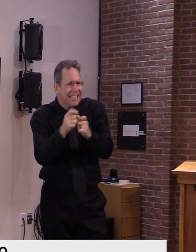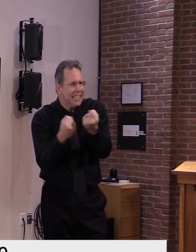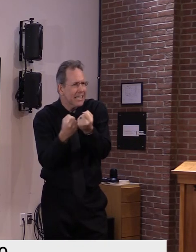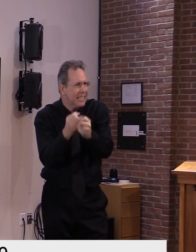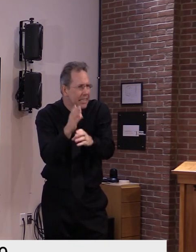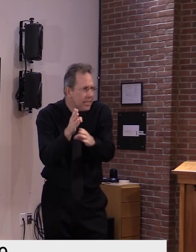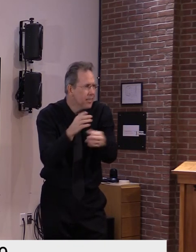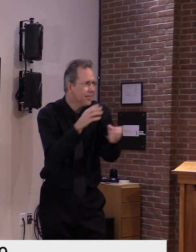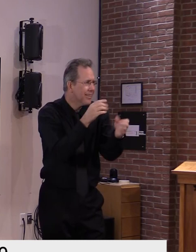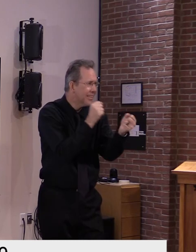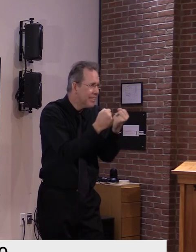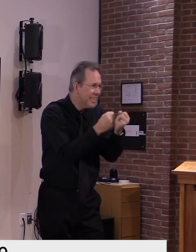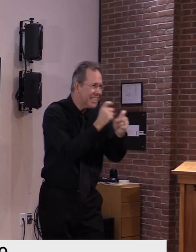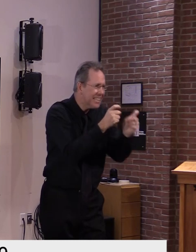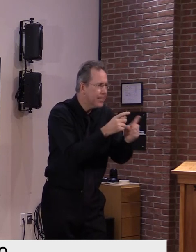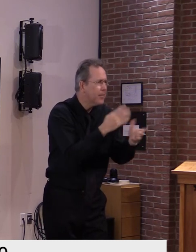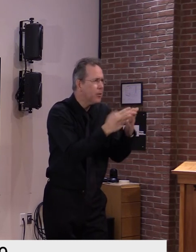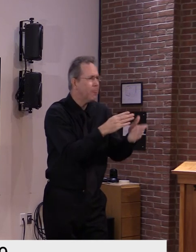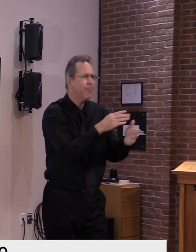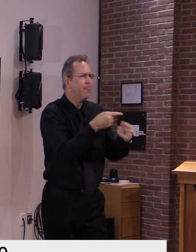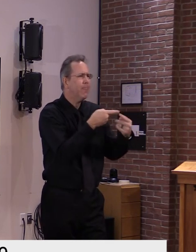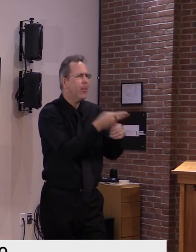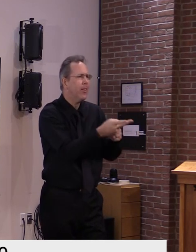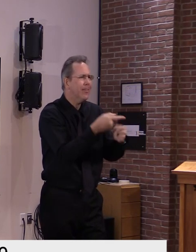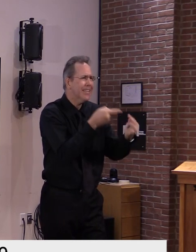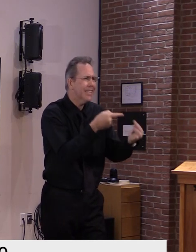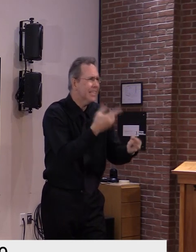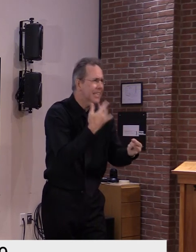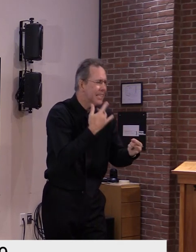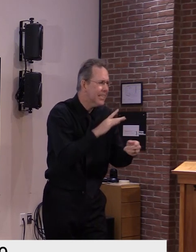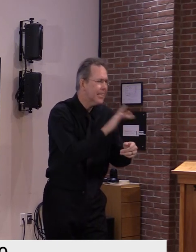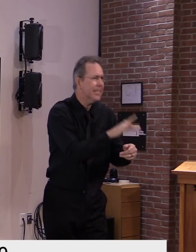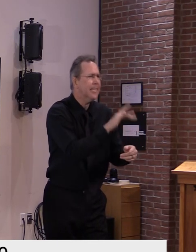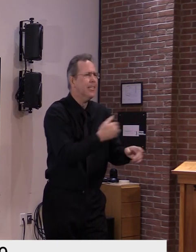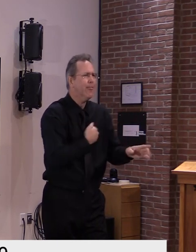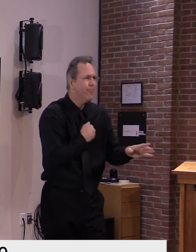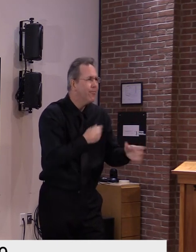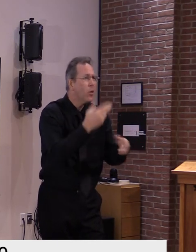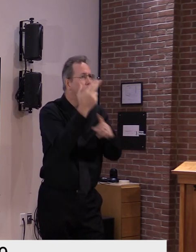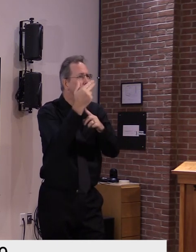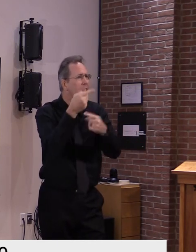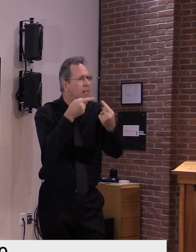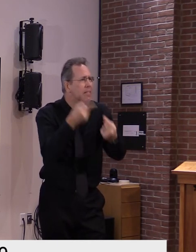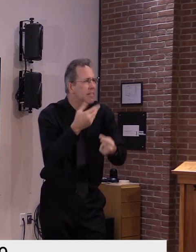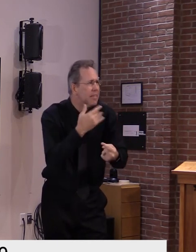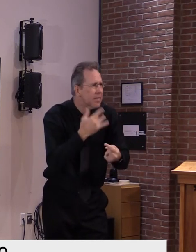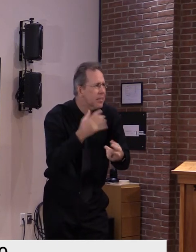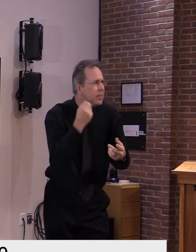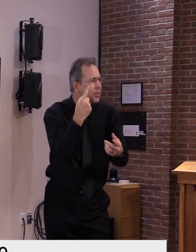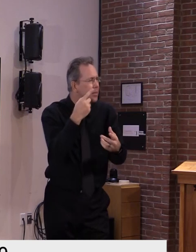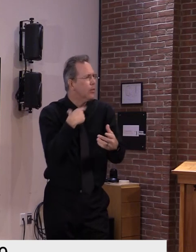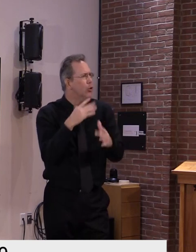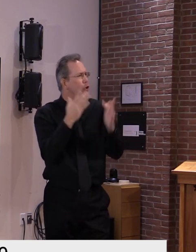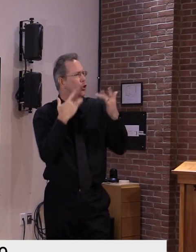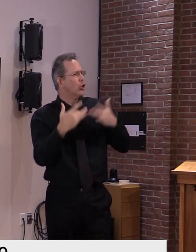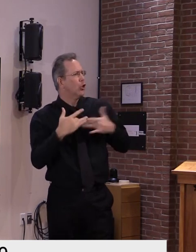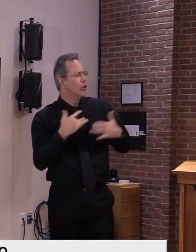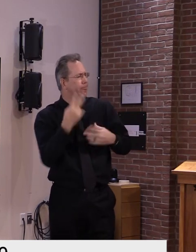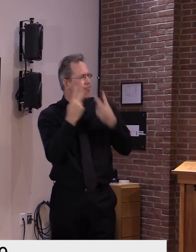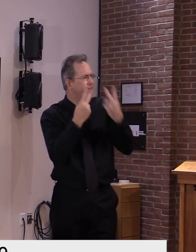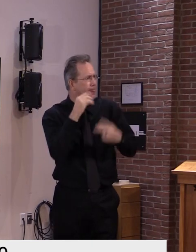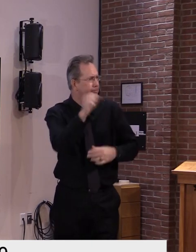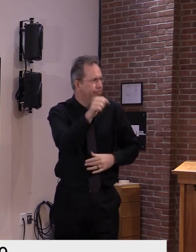position that the hospitality industry is under, restaurants and lodging in particular. That's why we